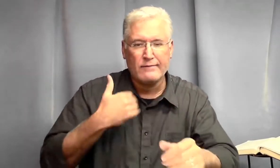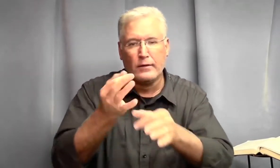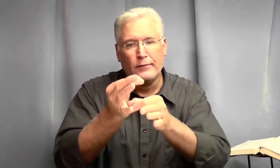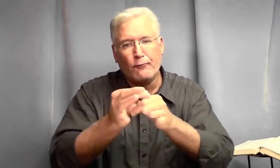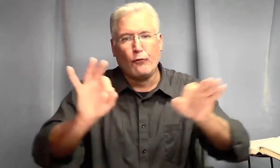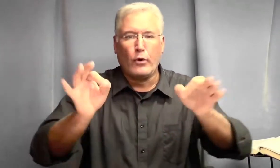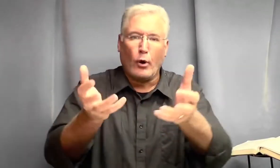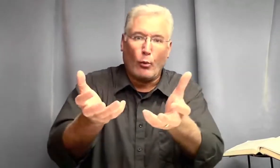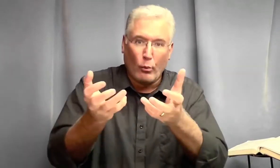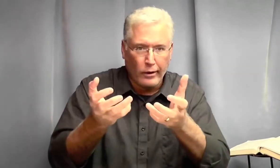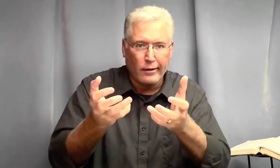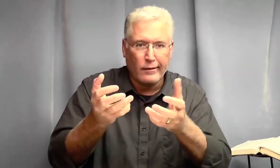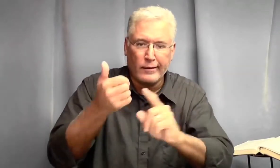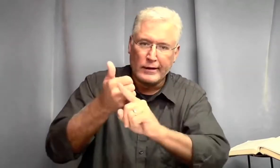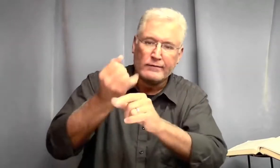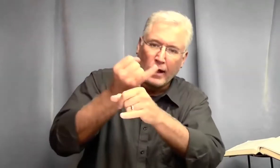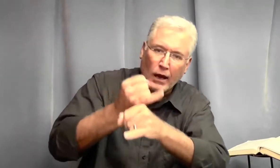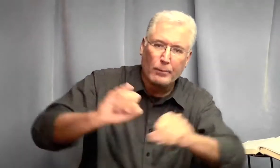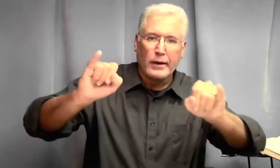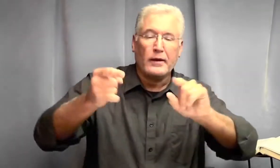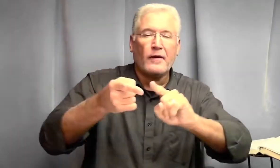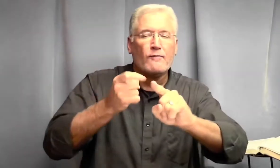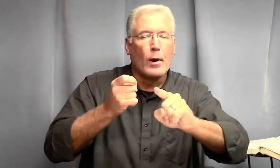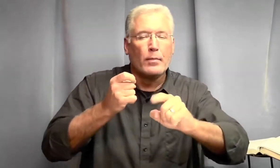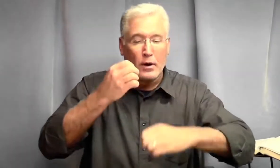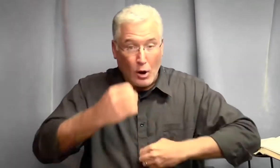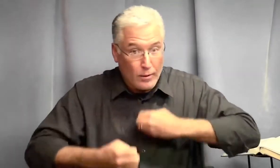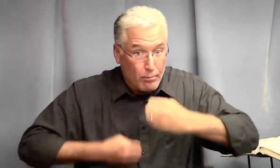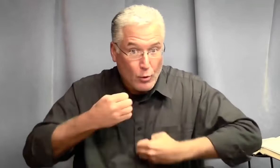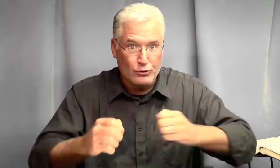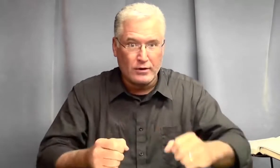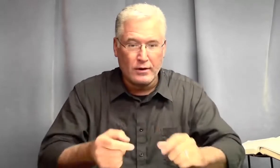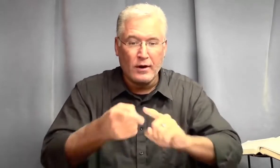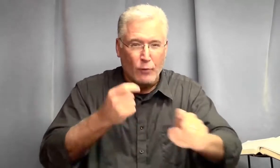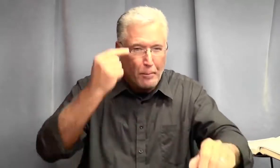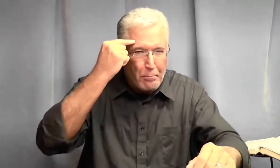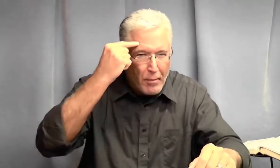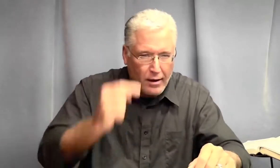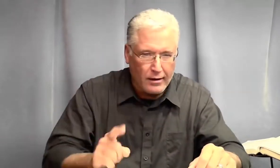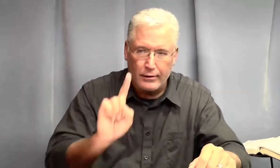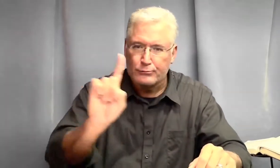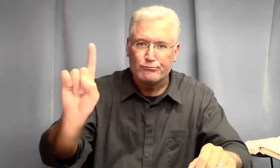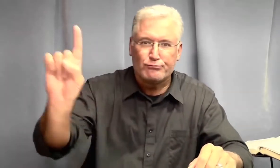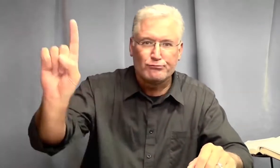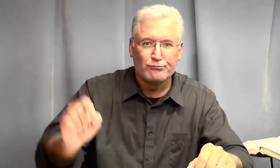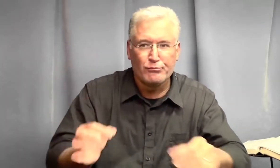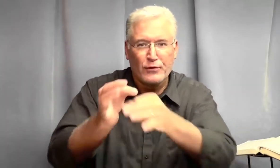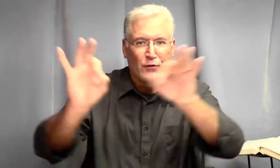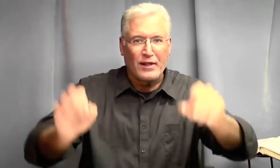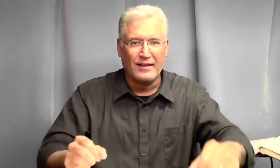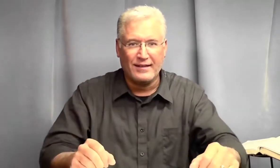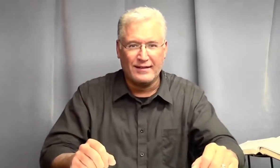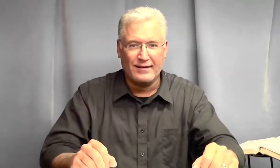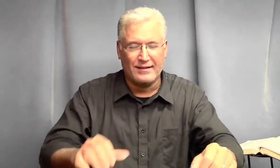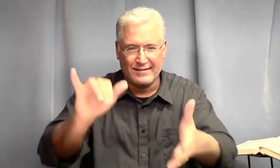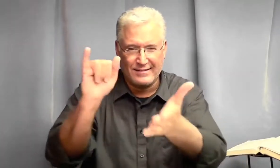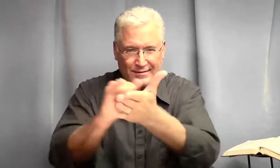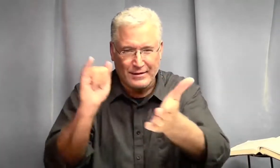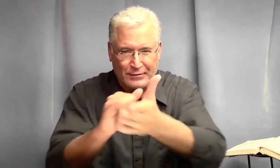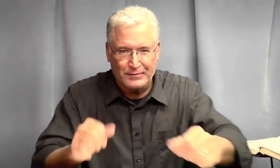It's not possible to have free will, to be independent. Our emotions from our mind, they're not independent. It's not